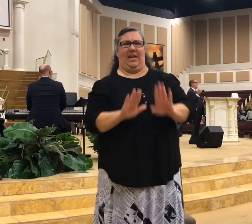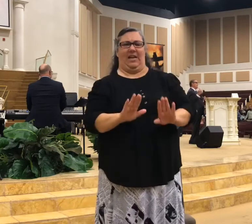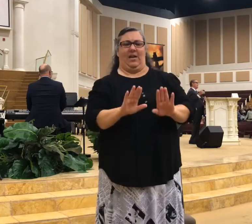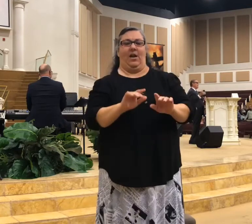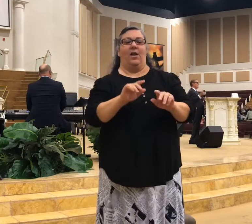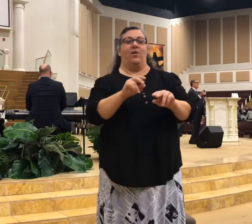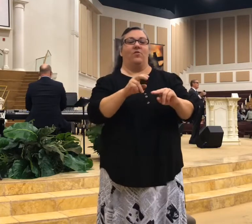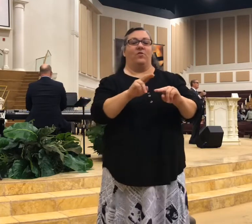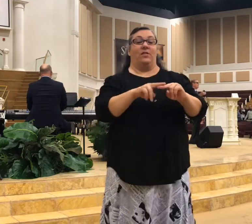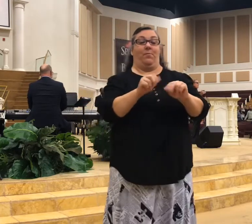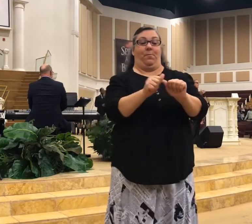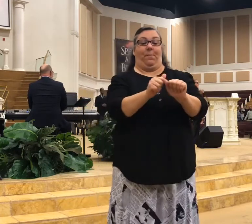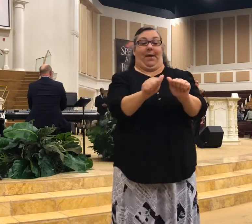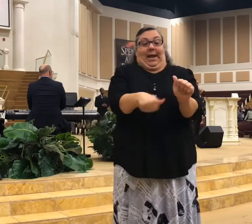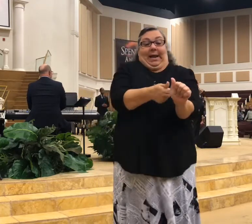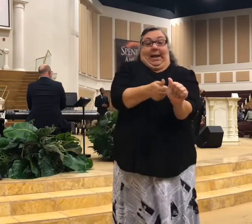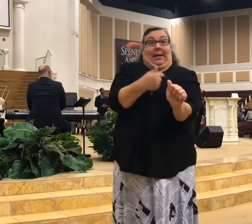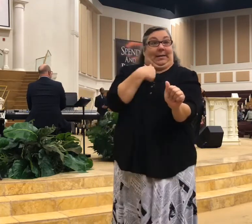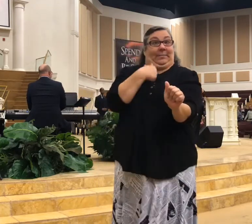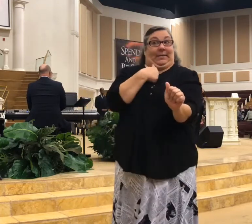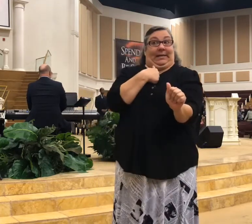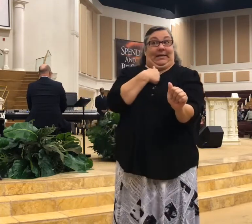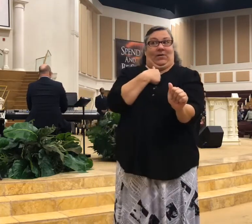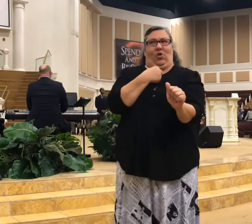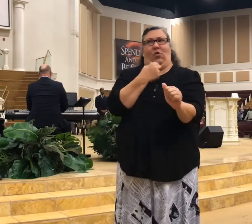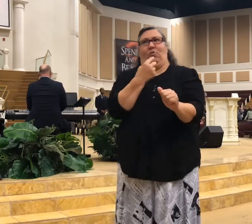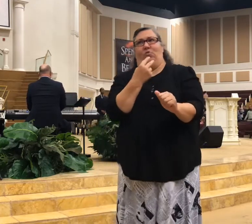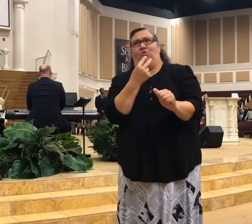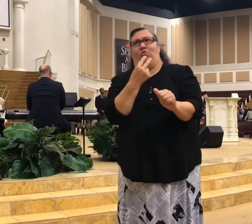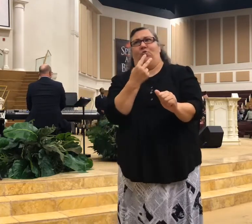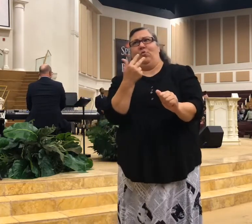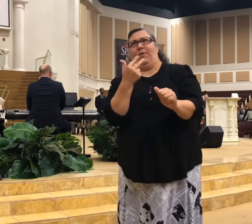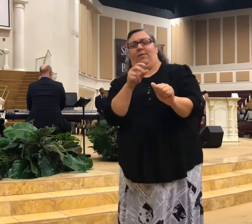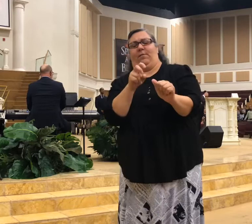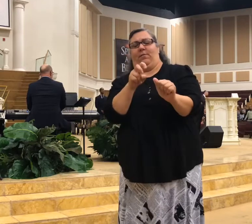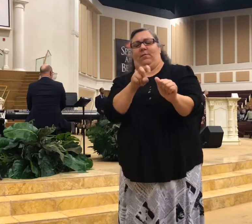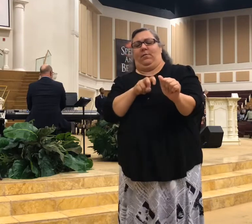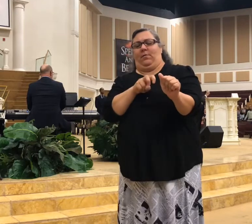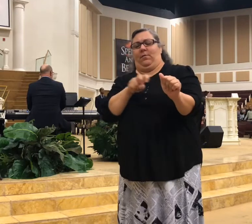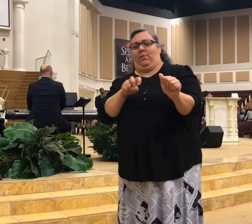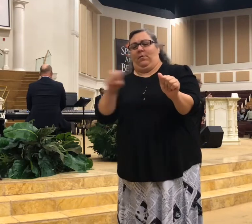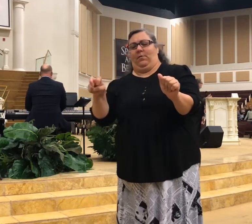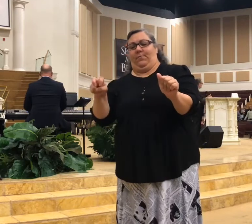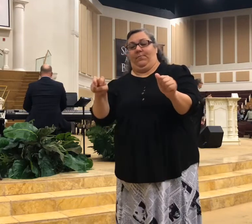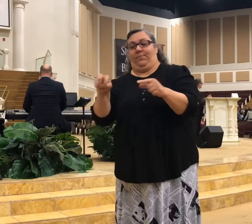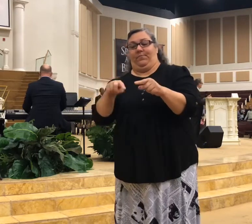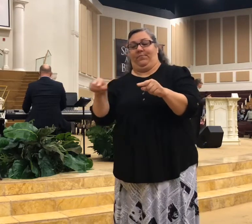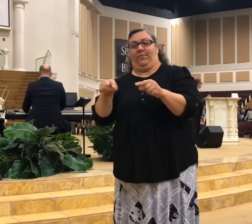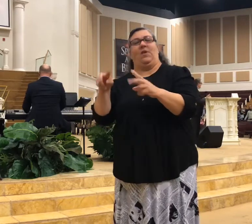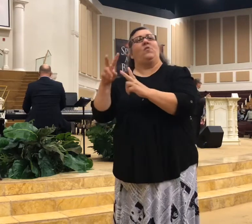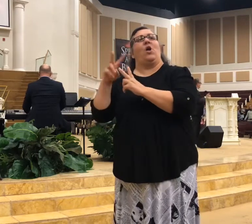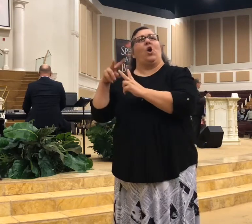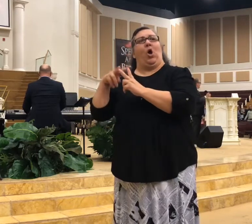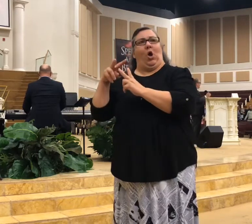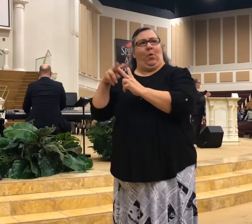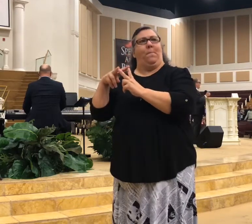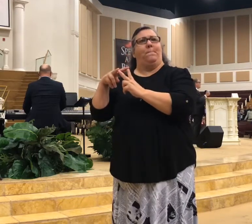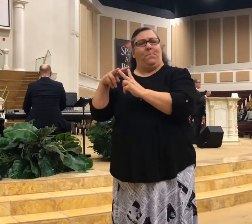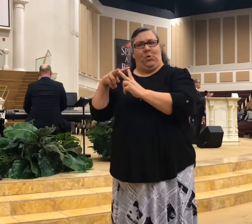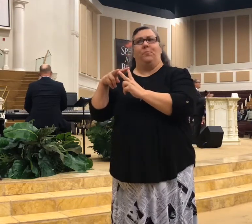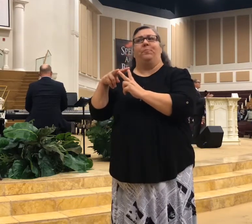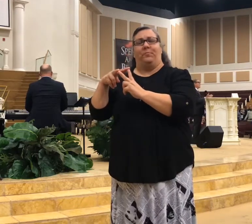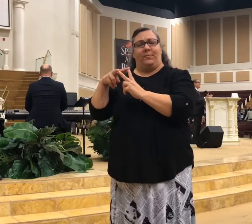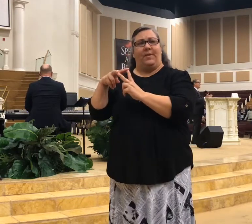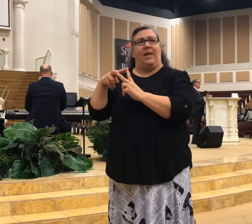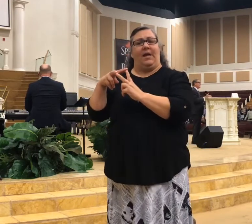directly behind us, a couple of three seats behind us, was a couple. And I